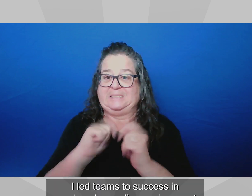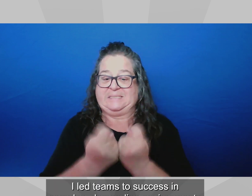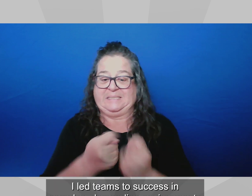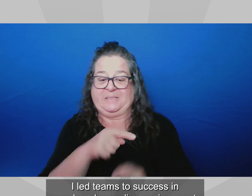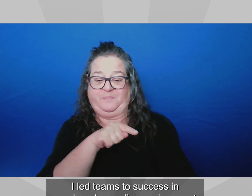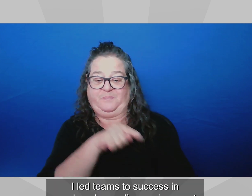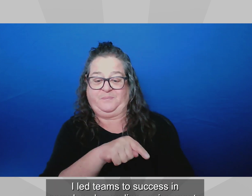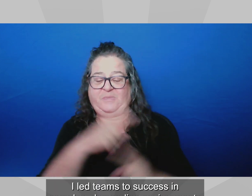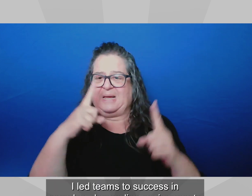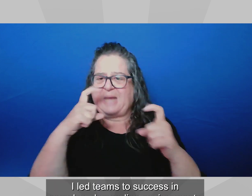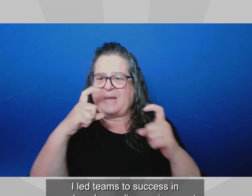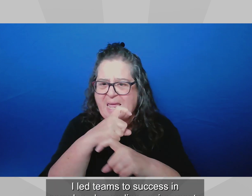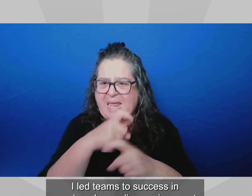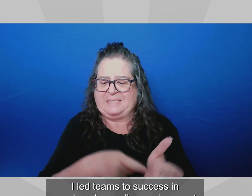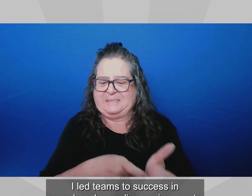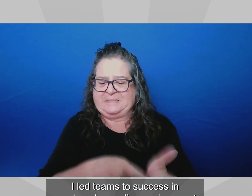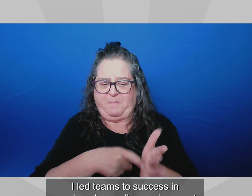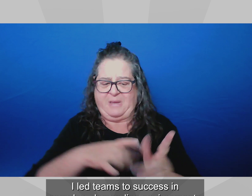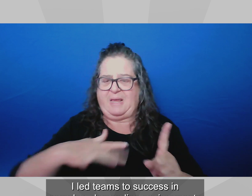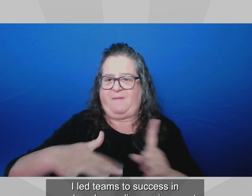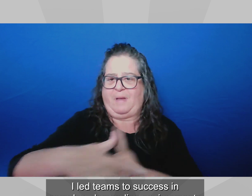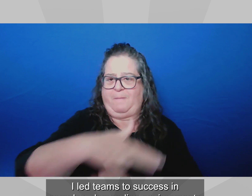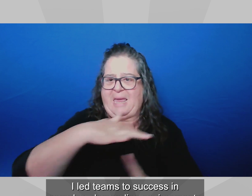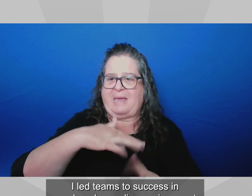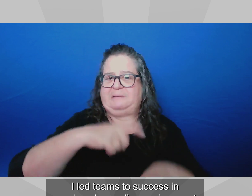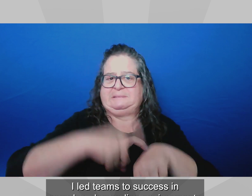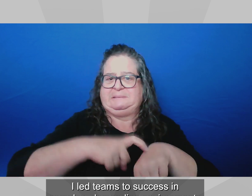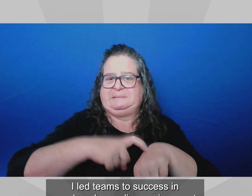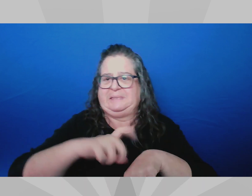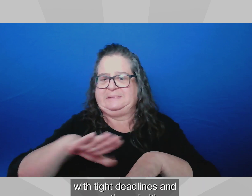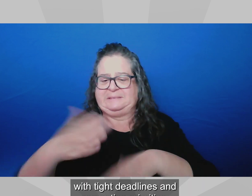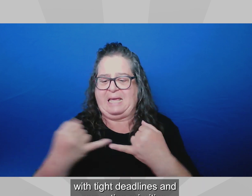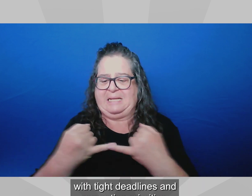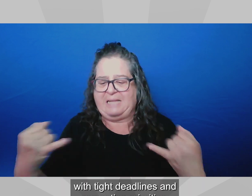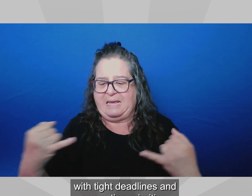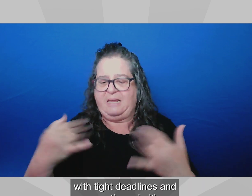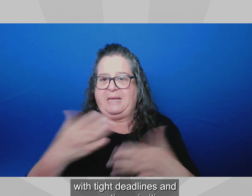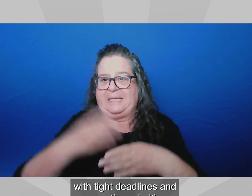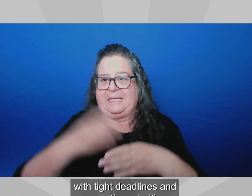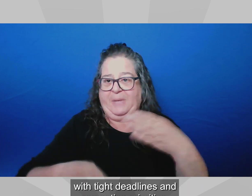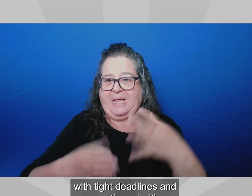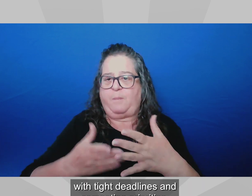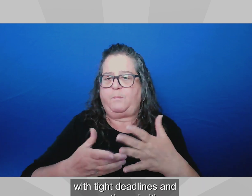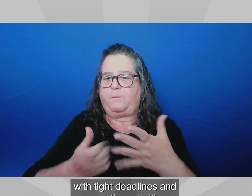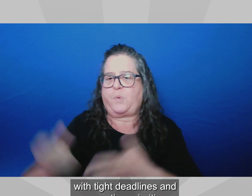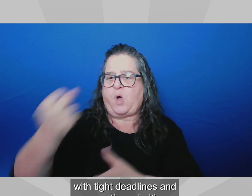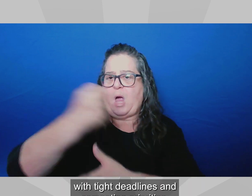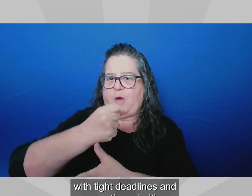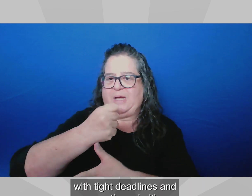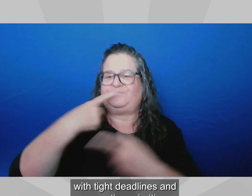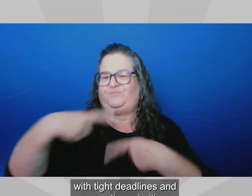I led teams to success in complex, demanding environments with tight deadlines and